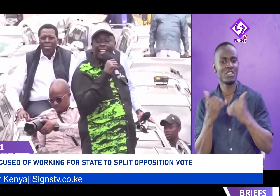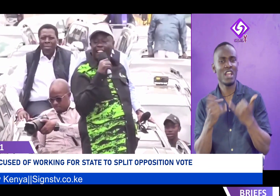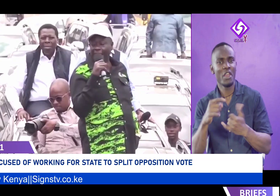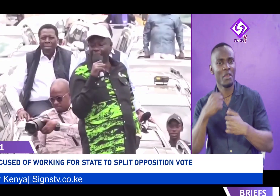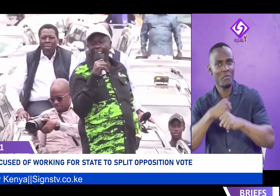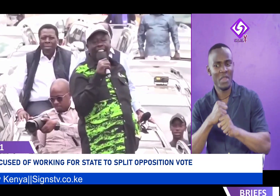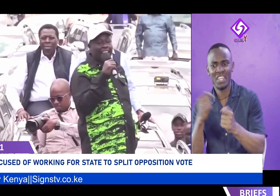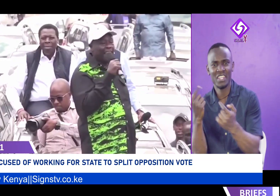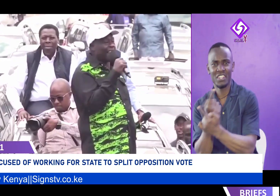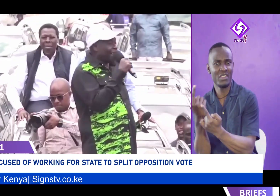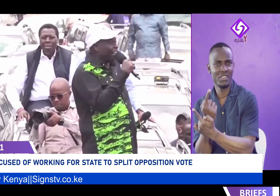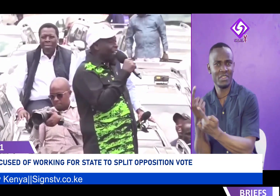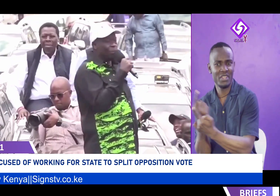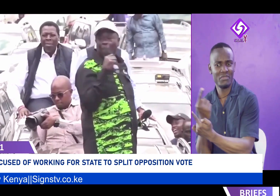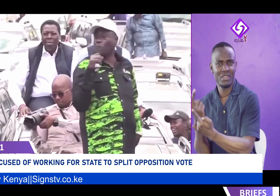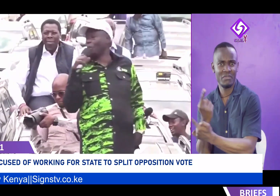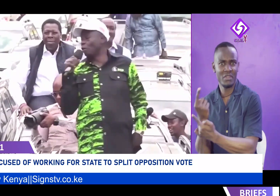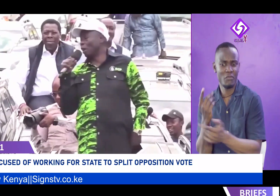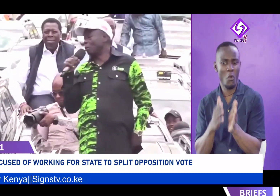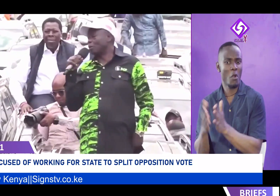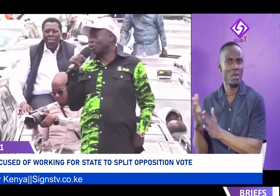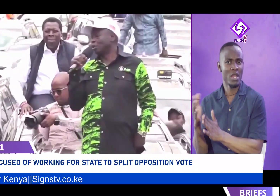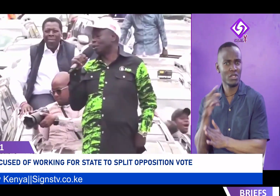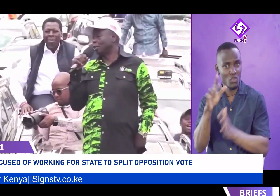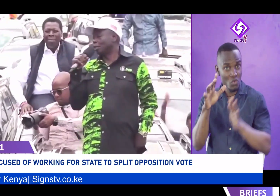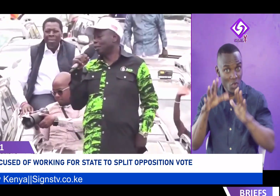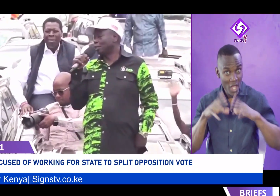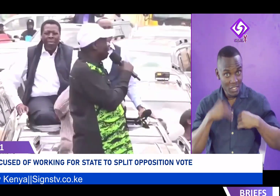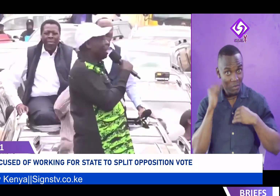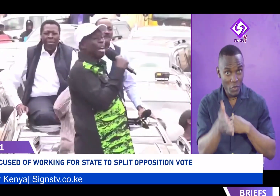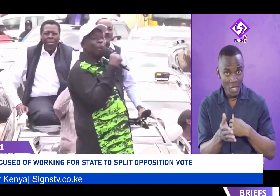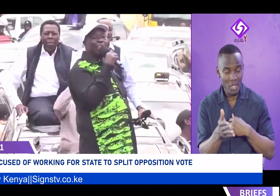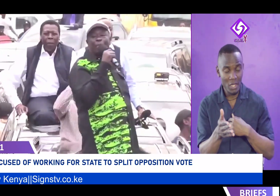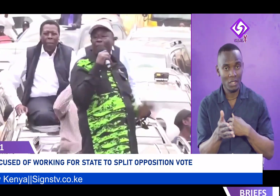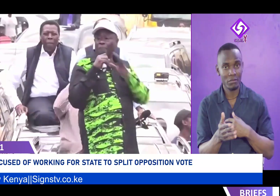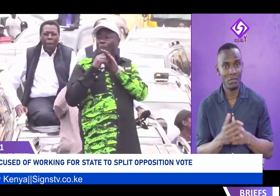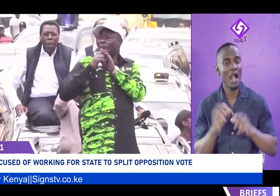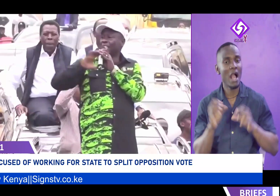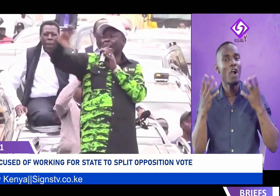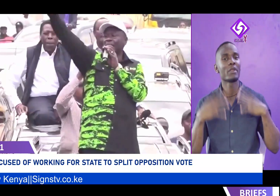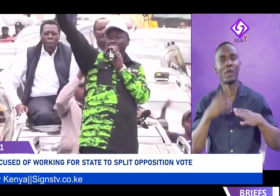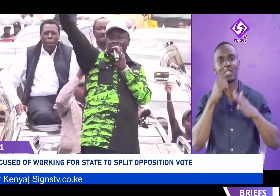rangi ingine ya green ya nini? Mtakubali wheelbarrow? Wangapi wanasema Kasongo hawezi kudanganya sisi